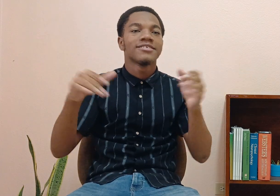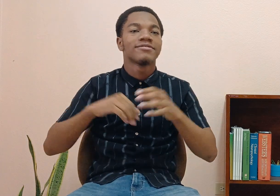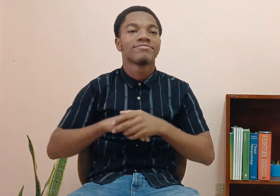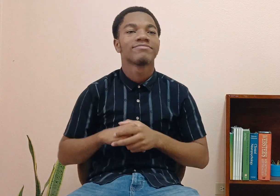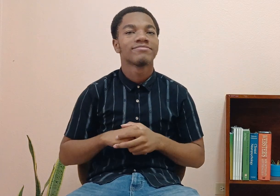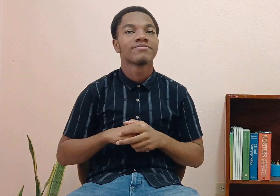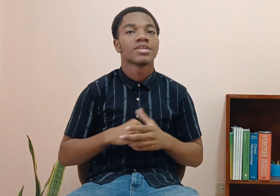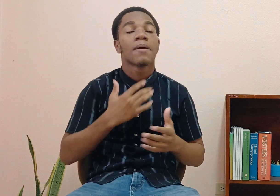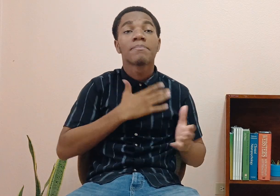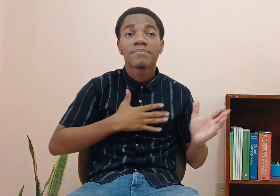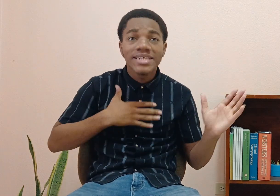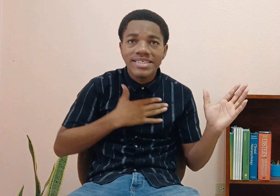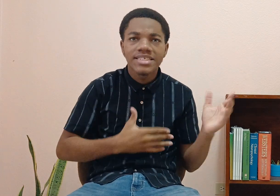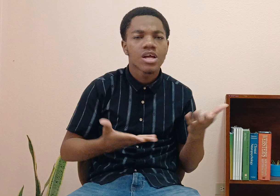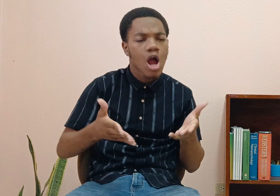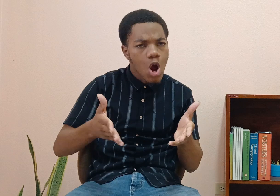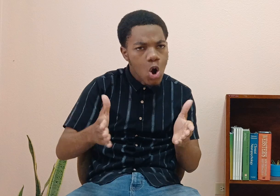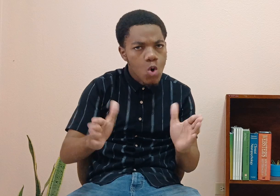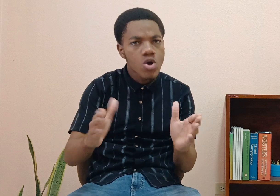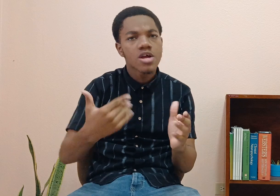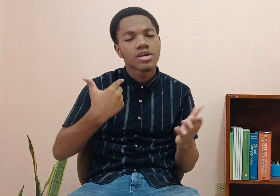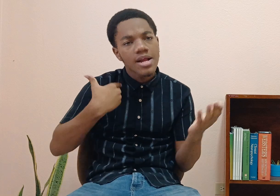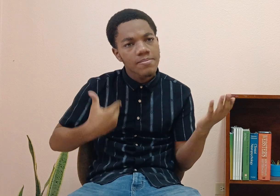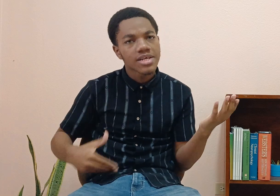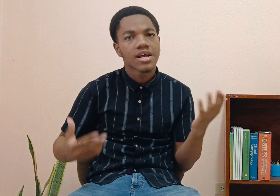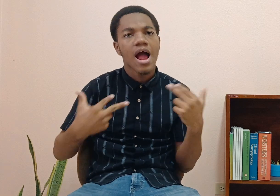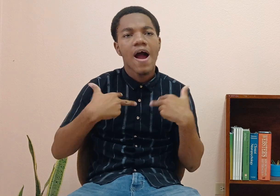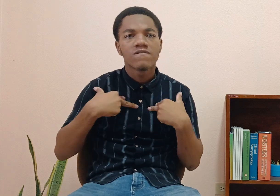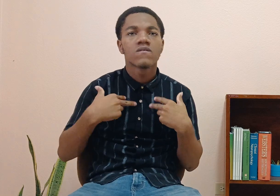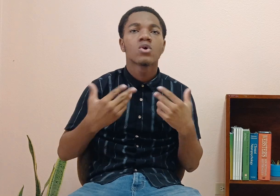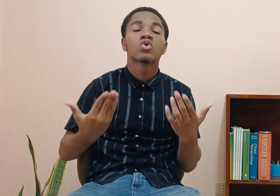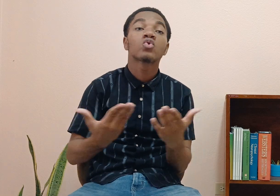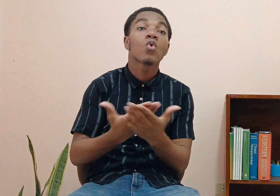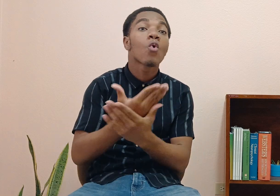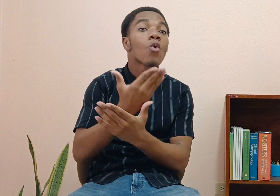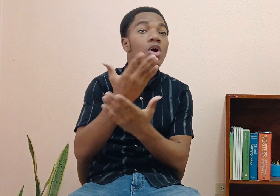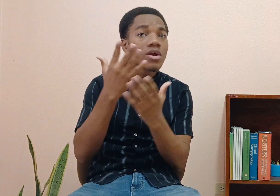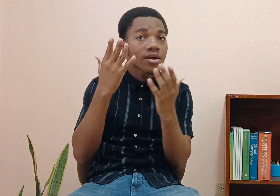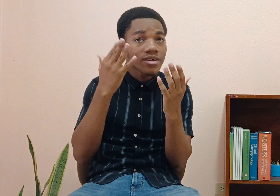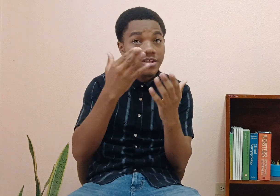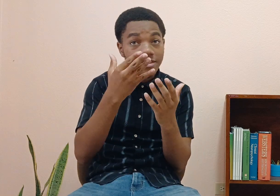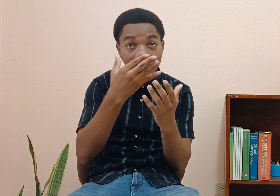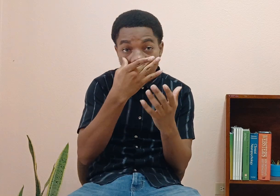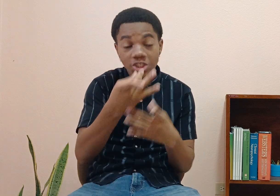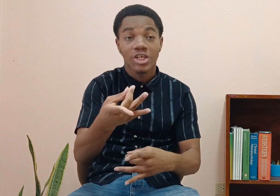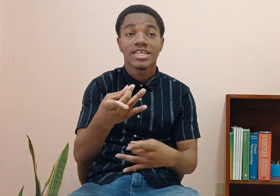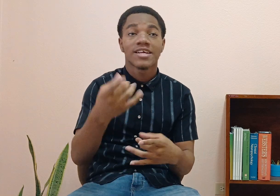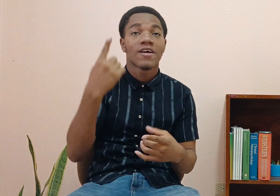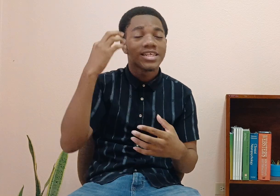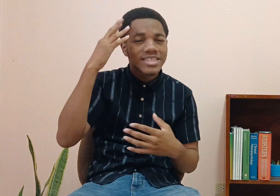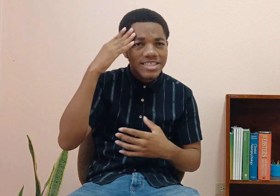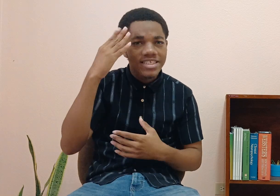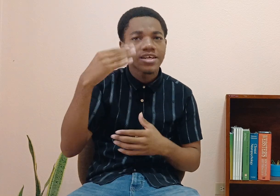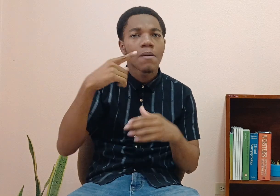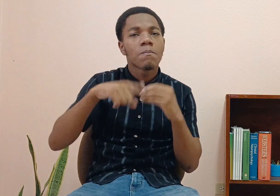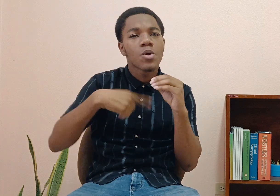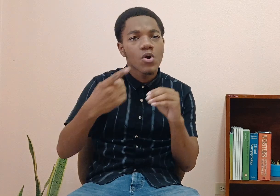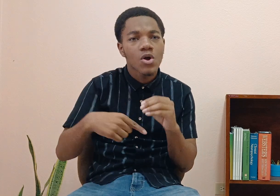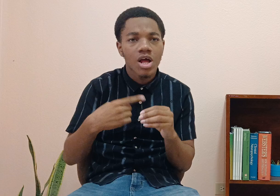Please allow me to have new and interesting insights into the questions being posed by the